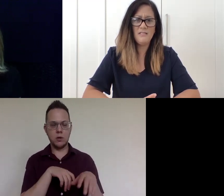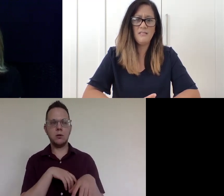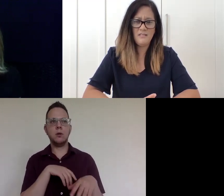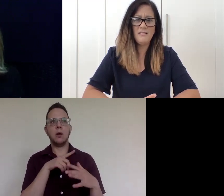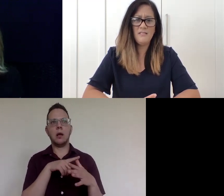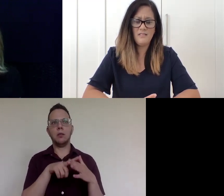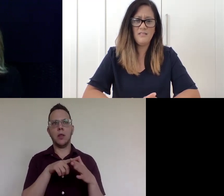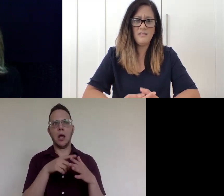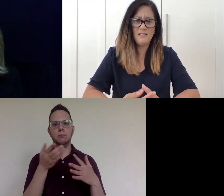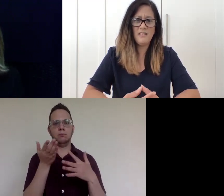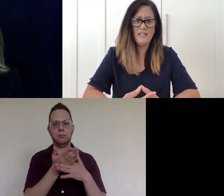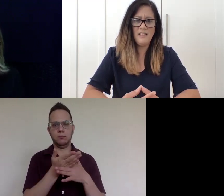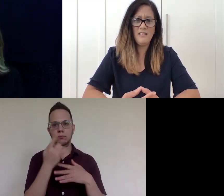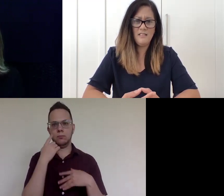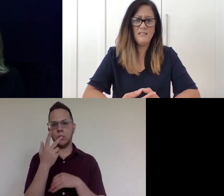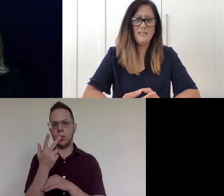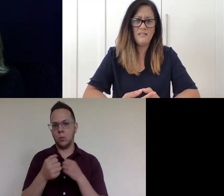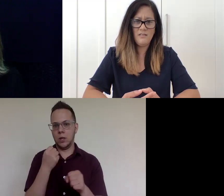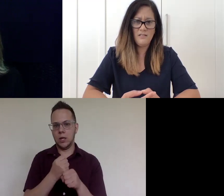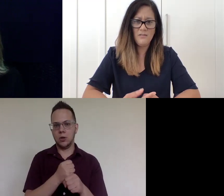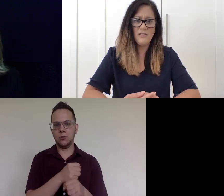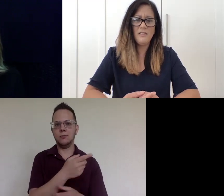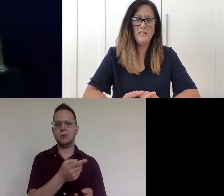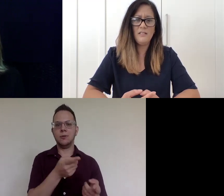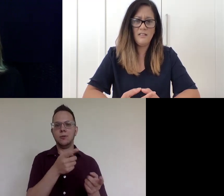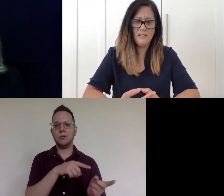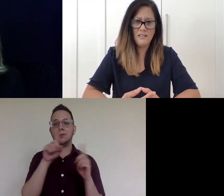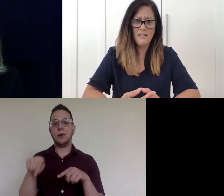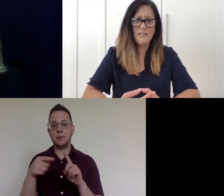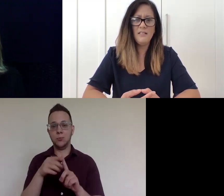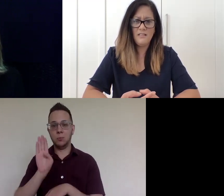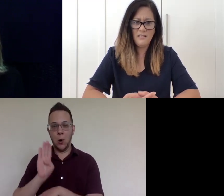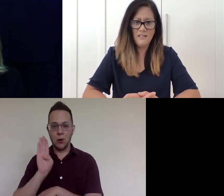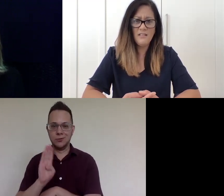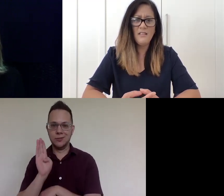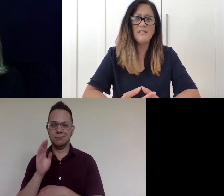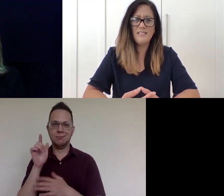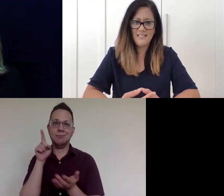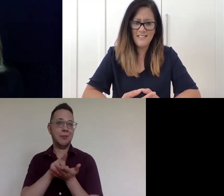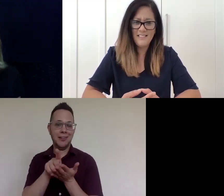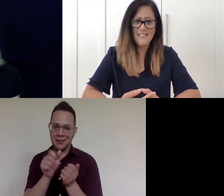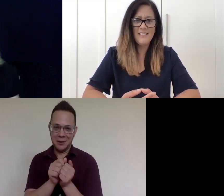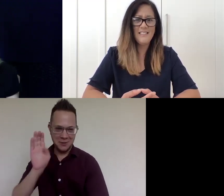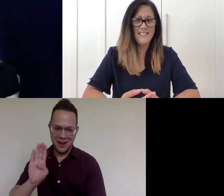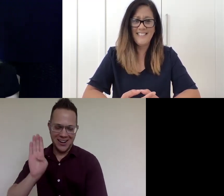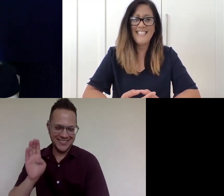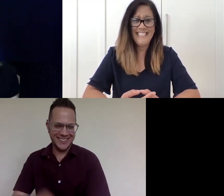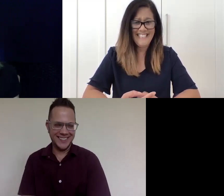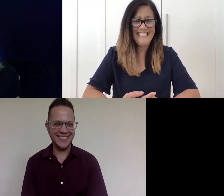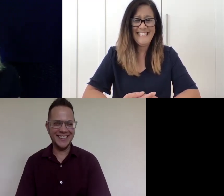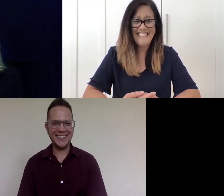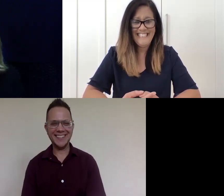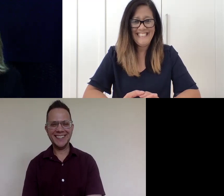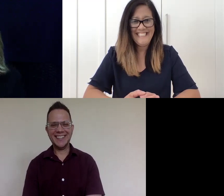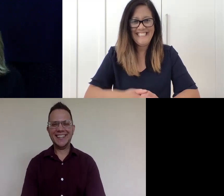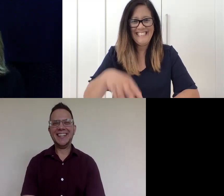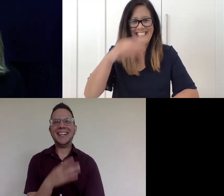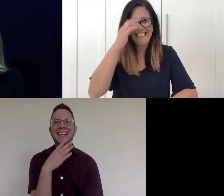I had been paying for my own CART. And then, like I said, I took a 3-year hiatus and came to Boston and fell in love with